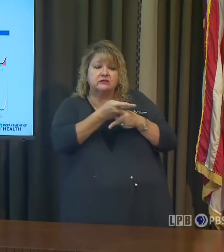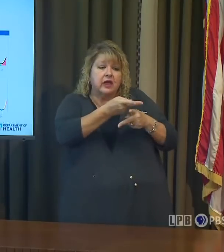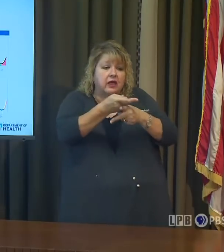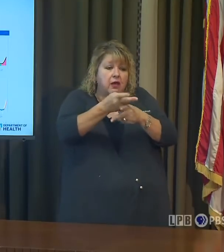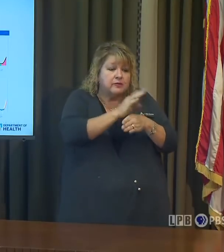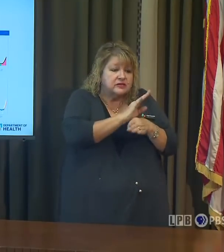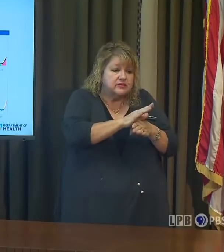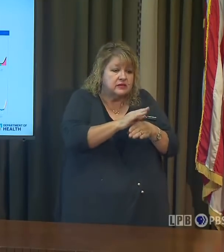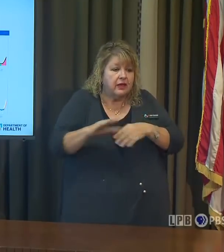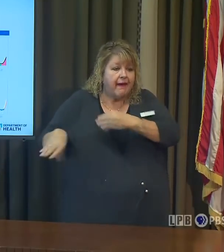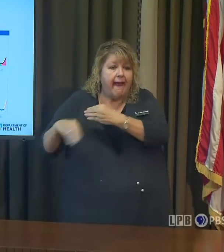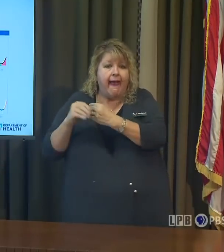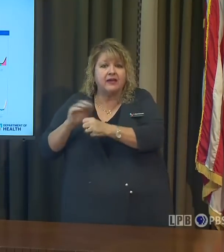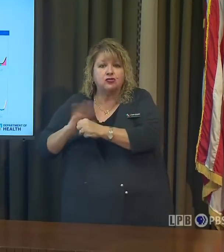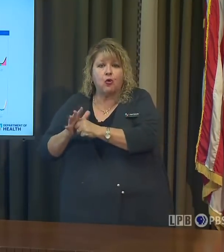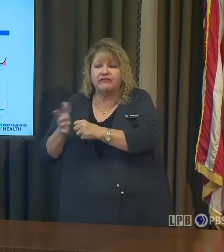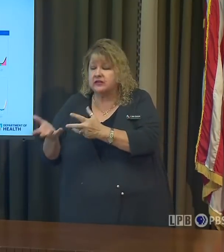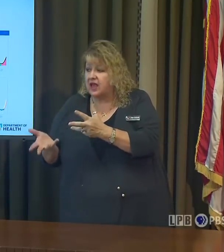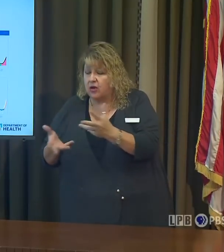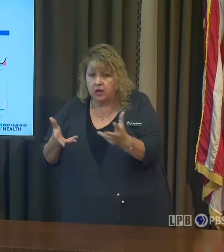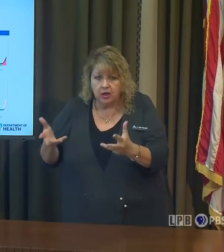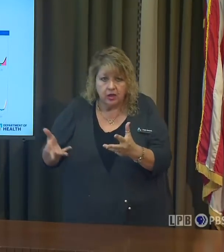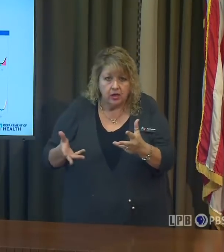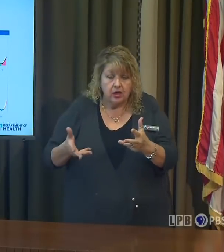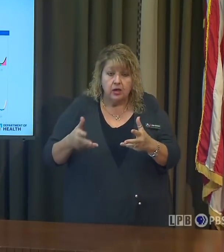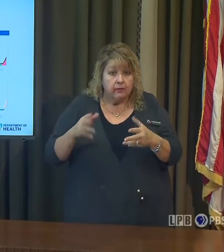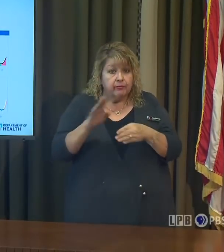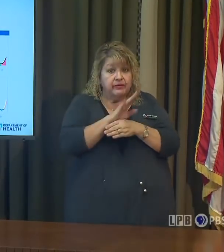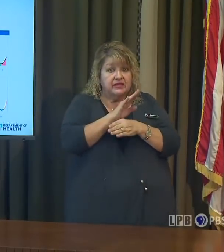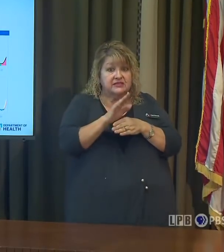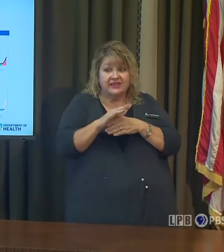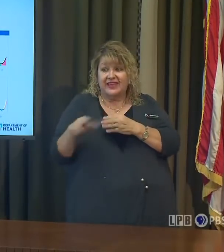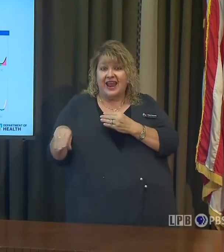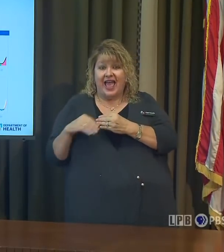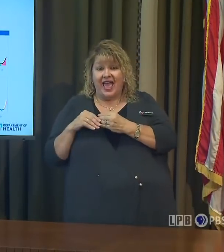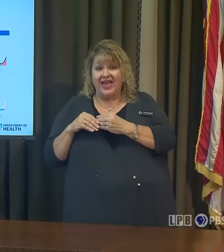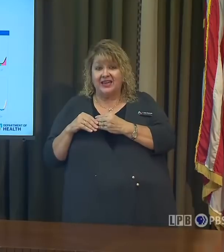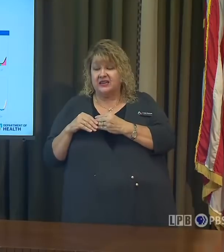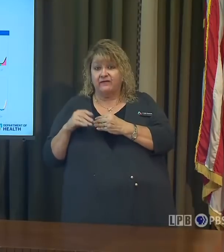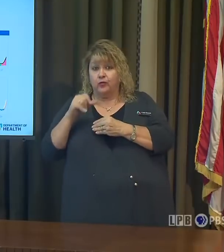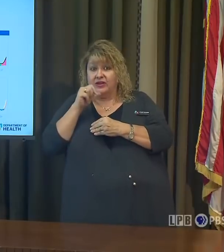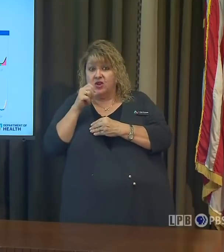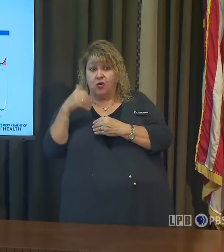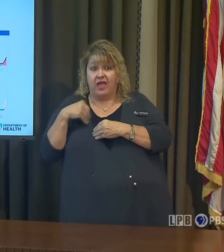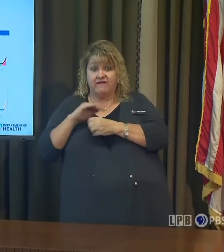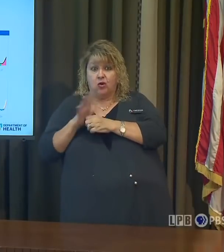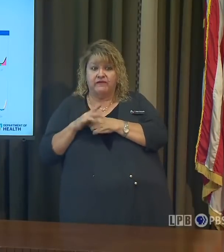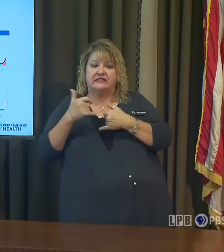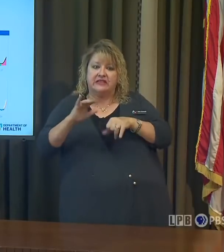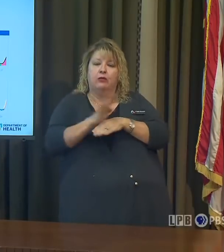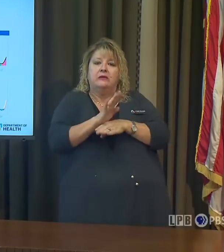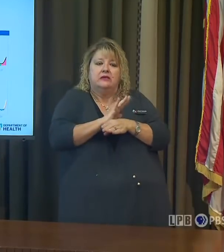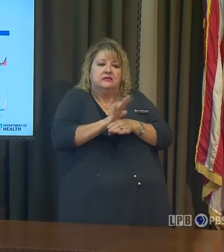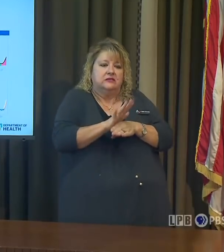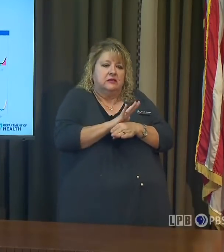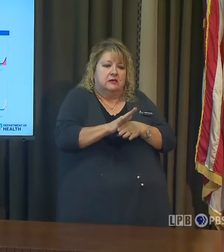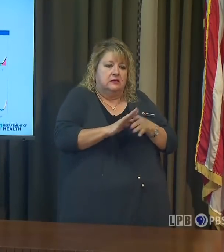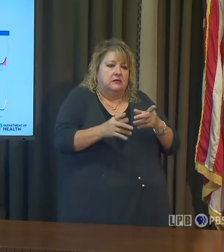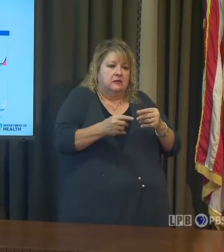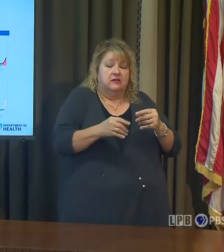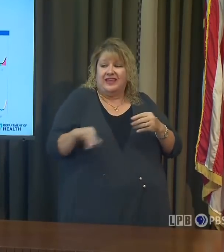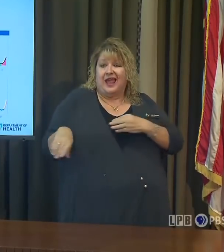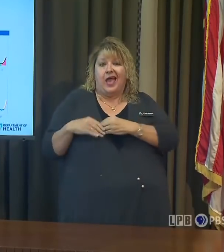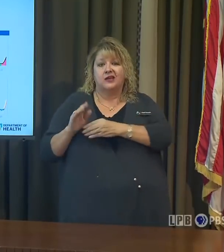patients, busier than they normally are this time of year, even taking COVID out of the picture. And the second acute stressor